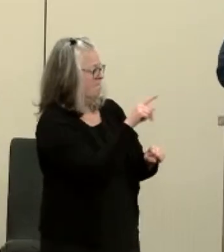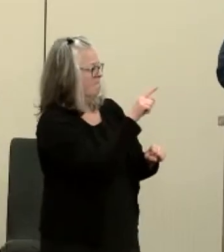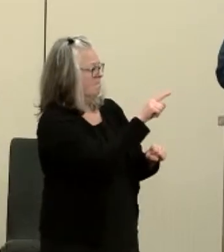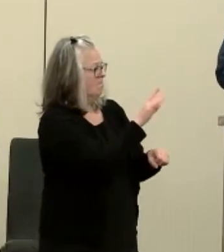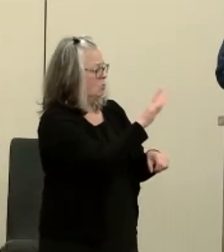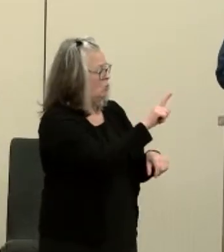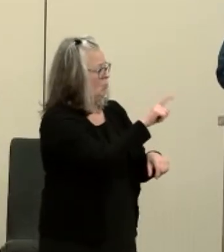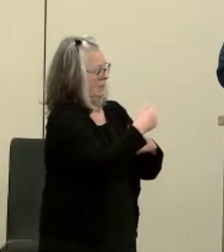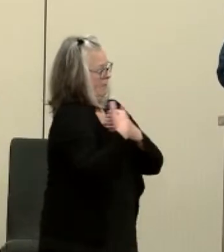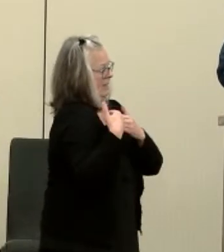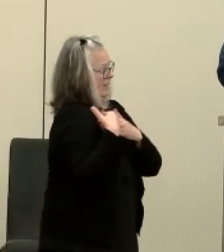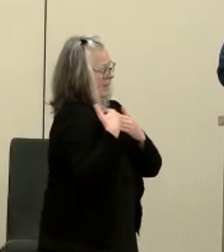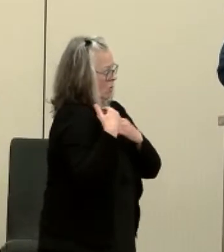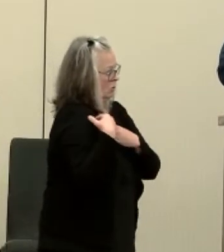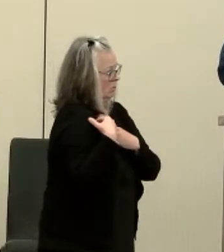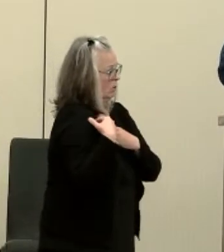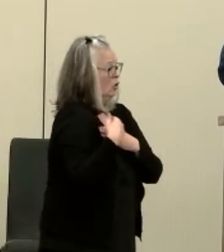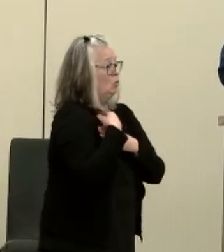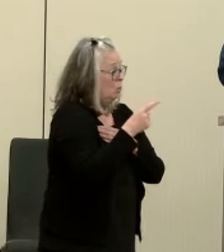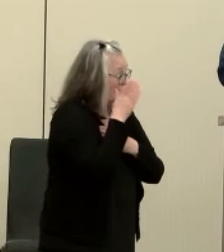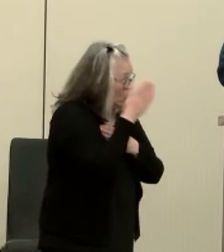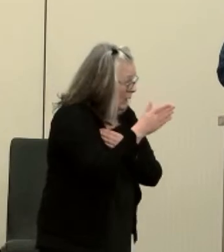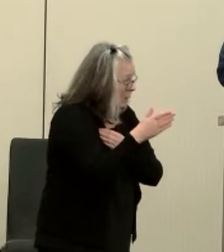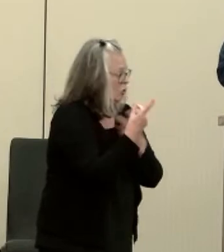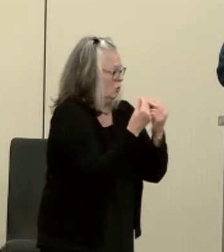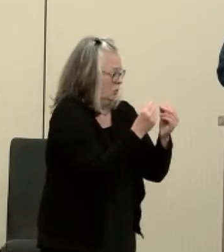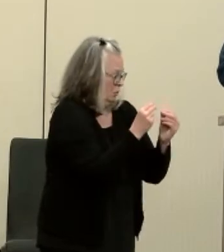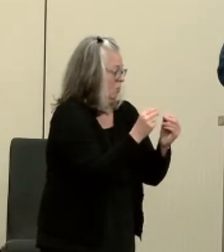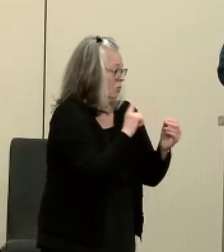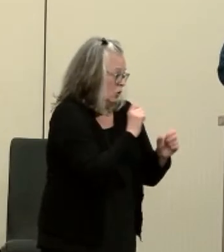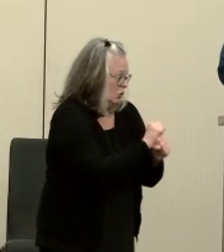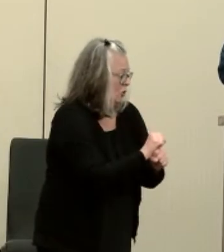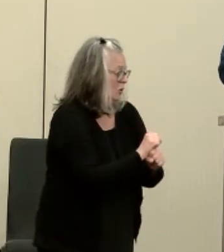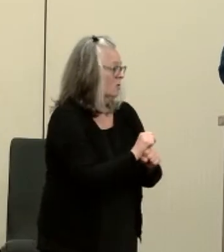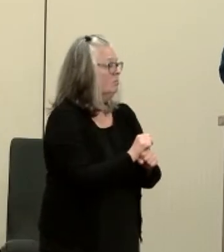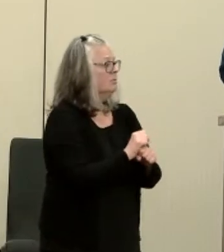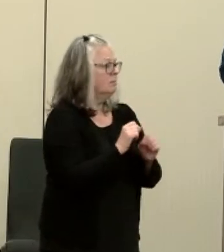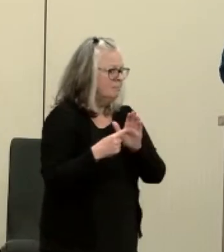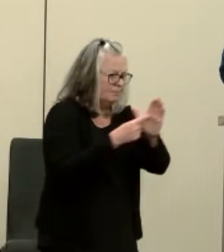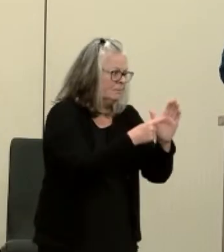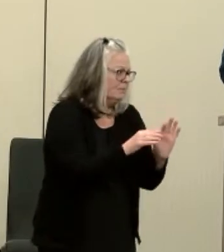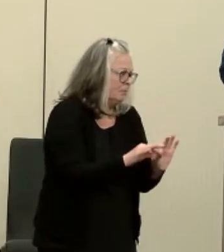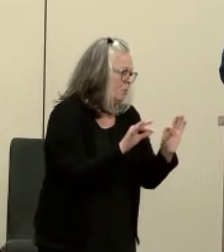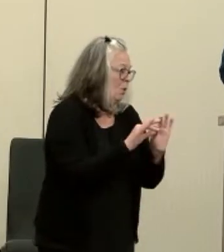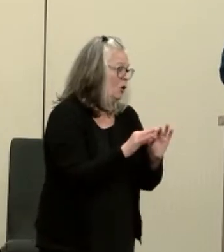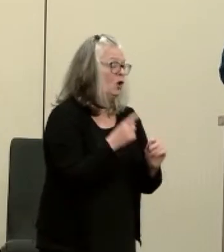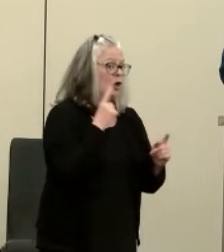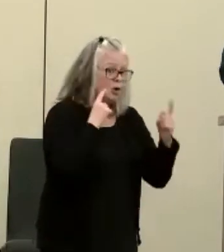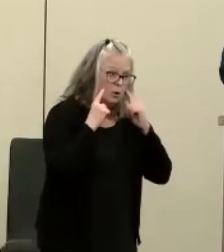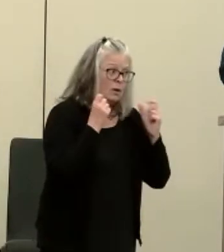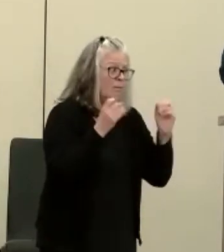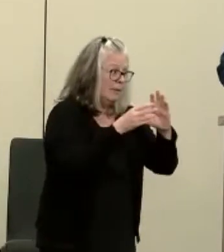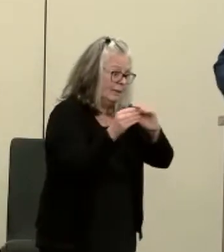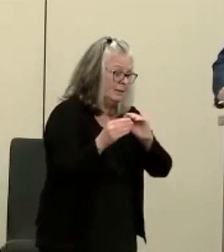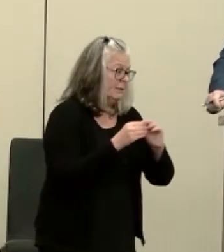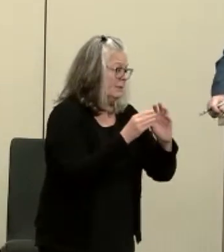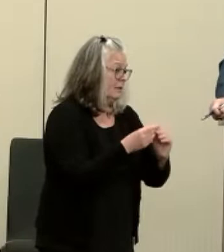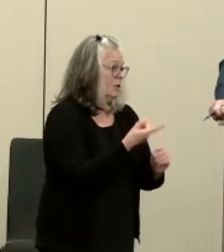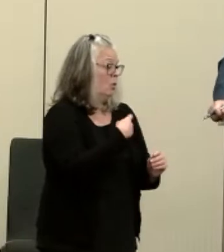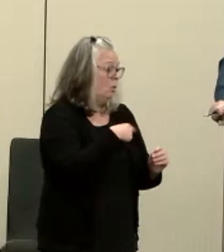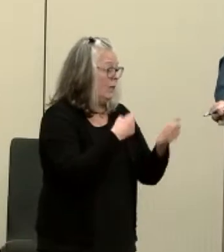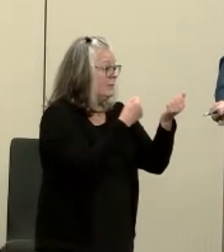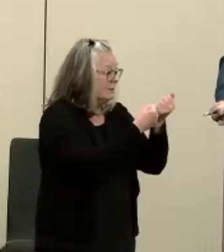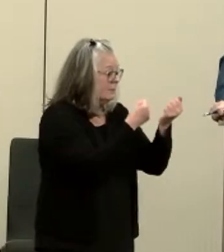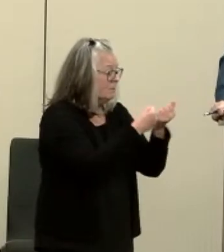accountable for what we've agreed to do and ensure that we are doing it. You've heard many people say that we are